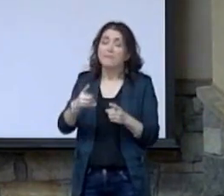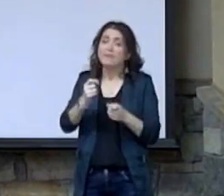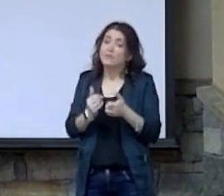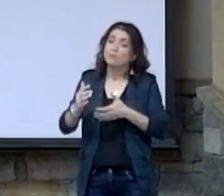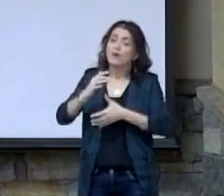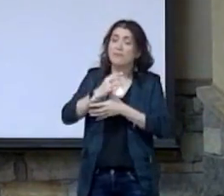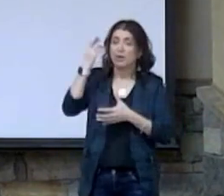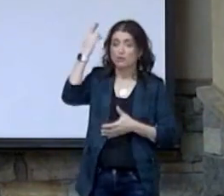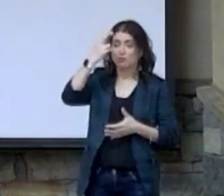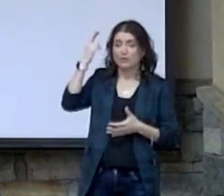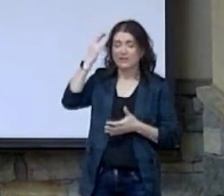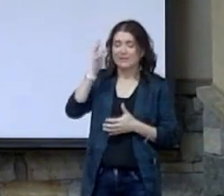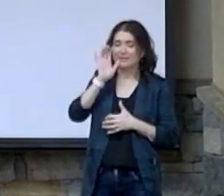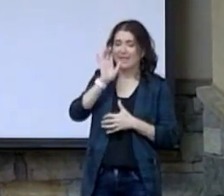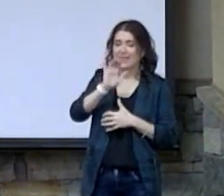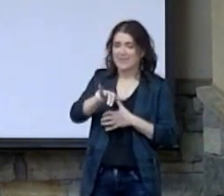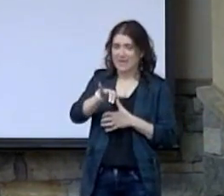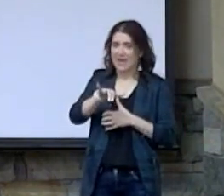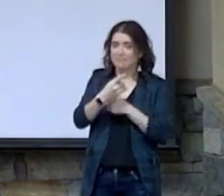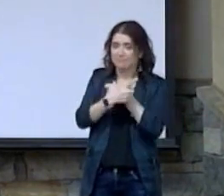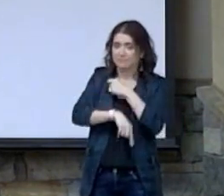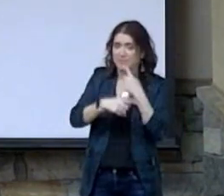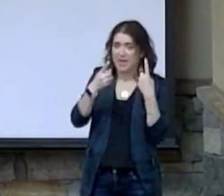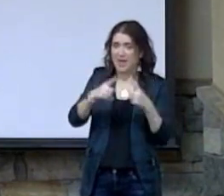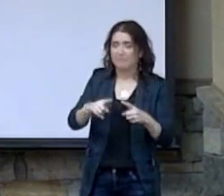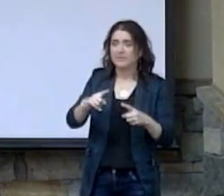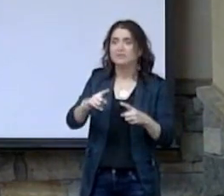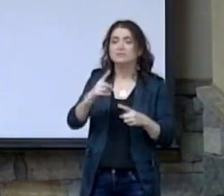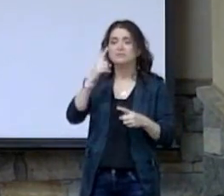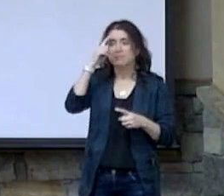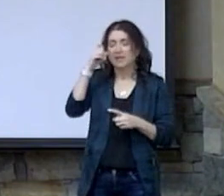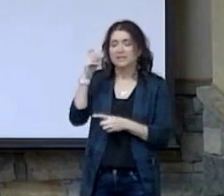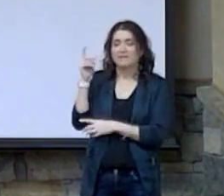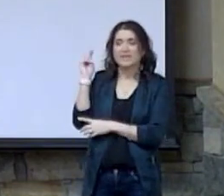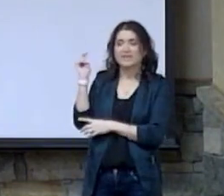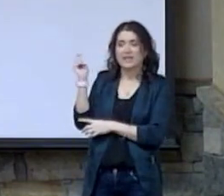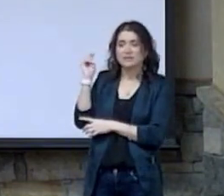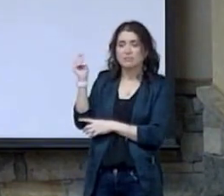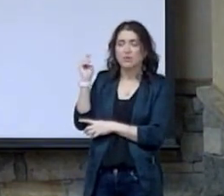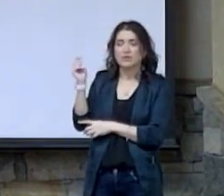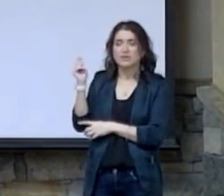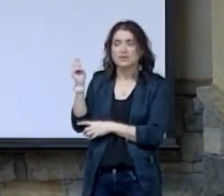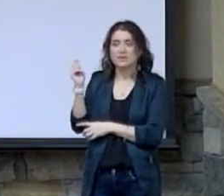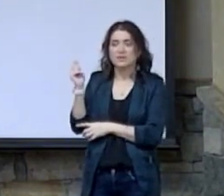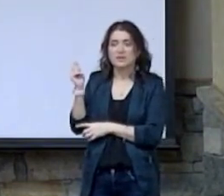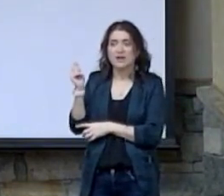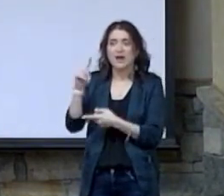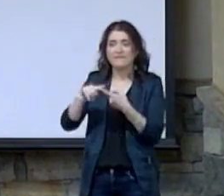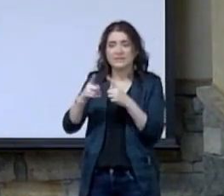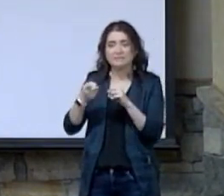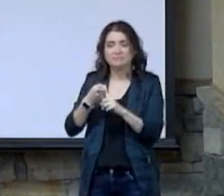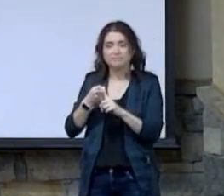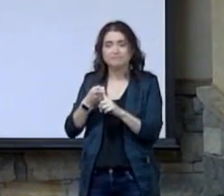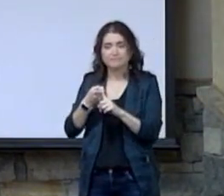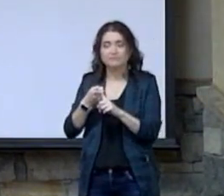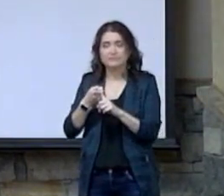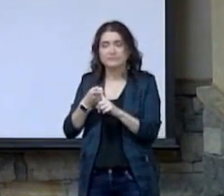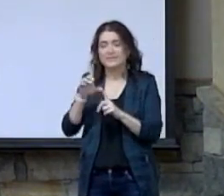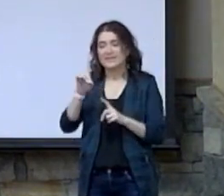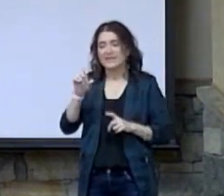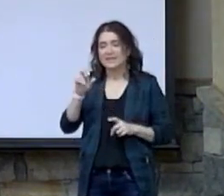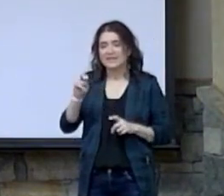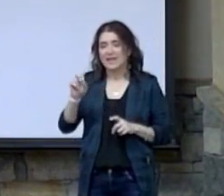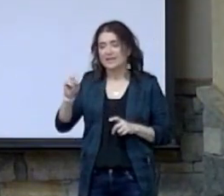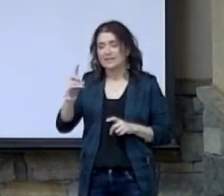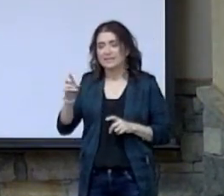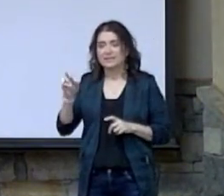reason he got that sentence was due to the testimony of his best friend, Dan Snyder's family, his